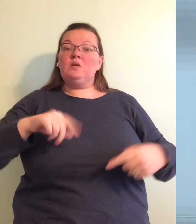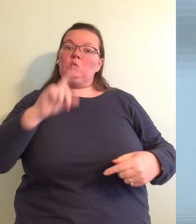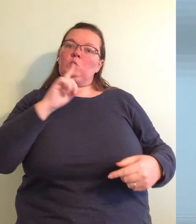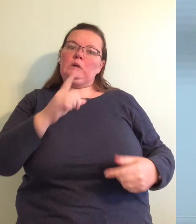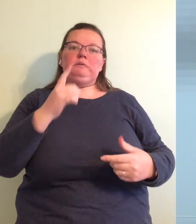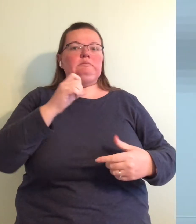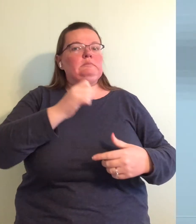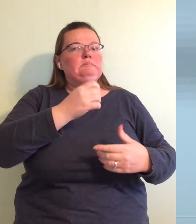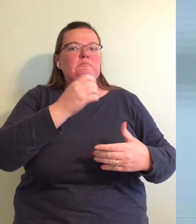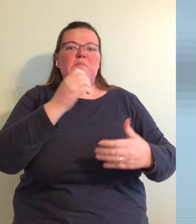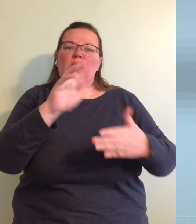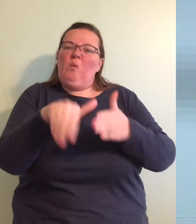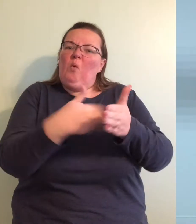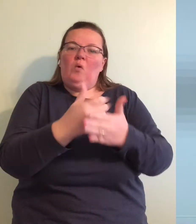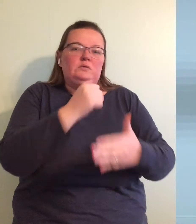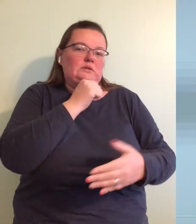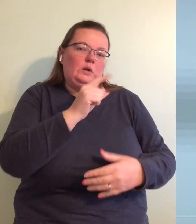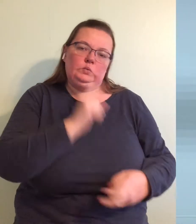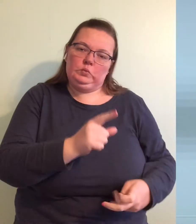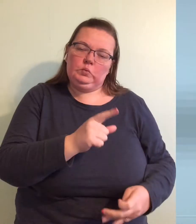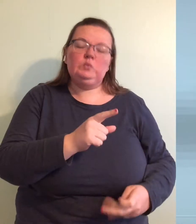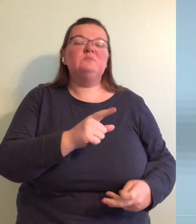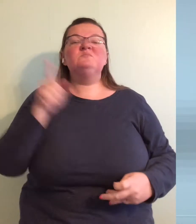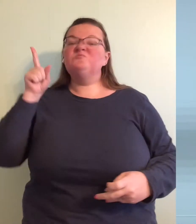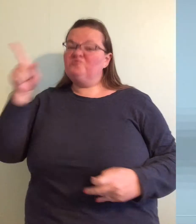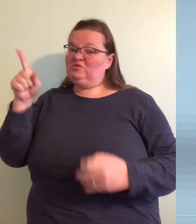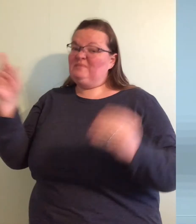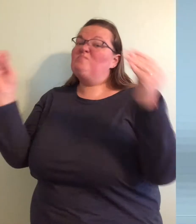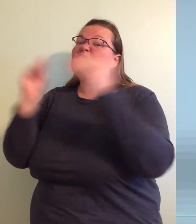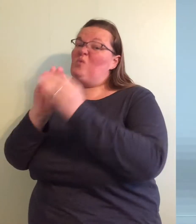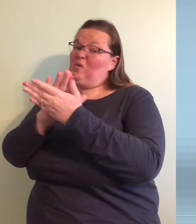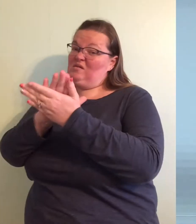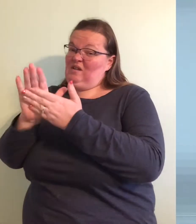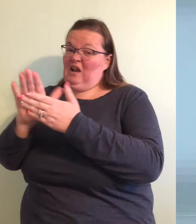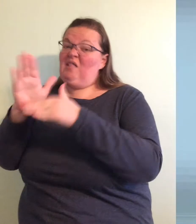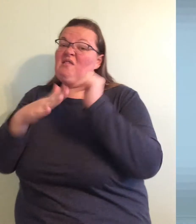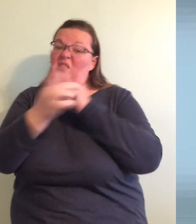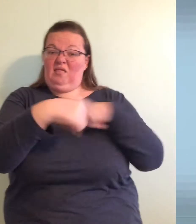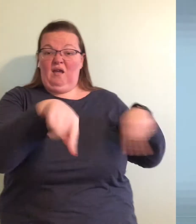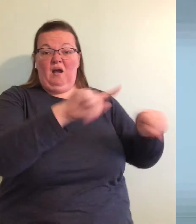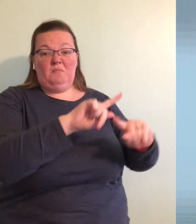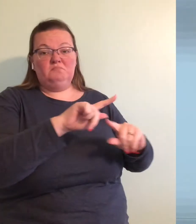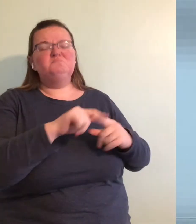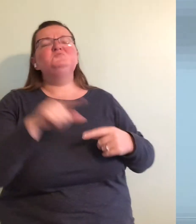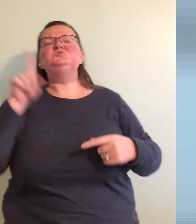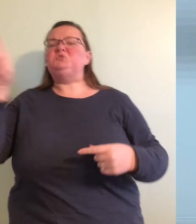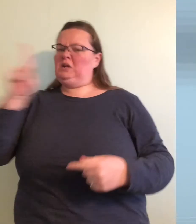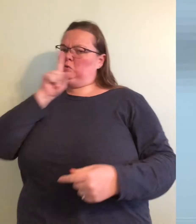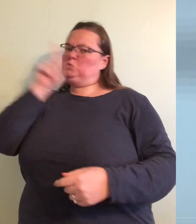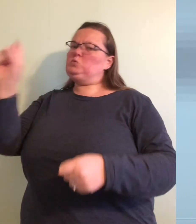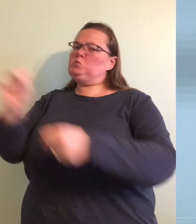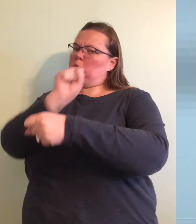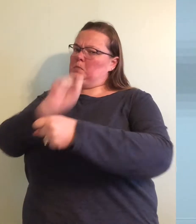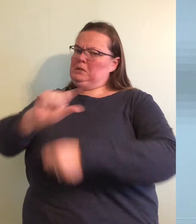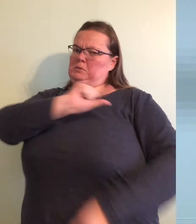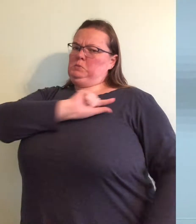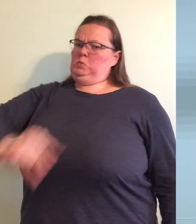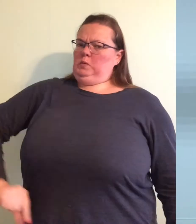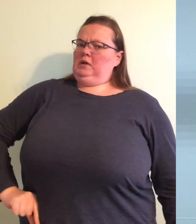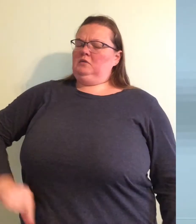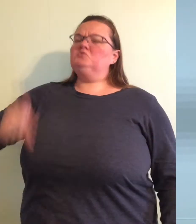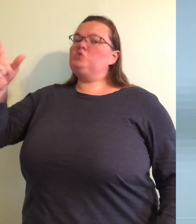me, anyway, much nicer than they are. I expect that she is rightful queen, really. Anyway, she'll be better than that